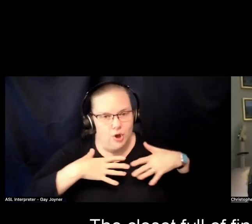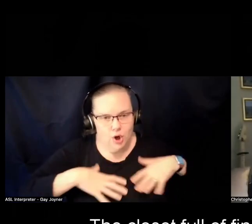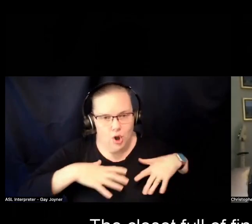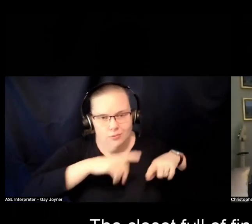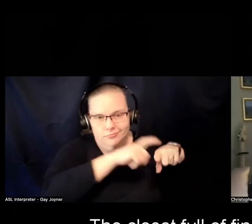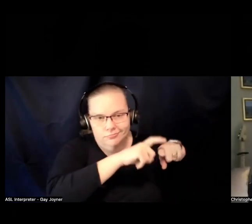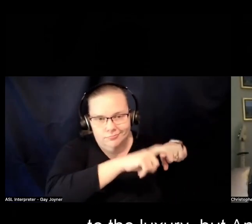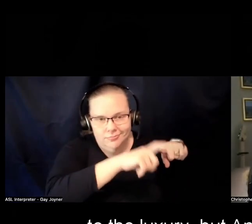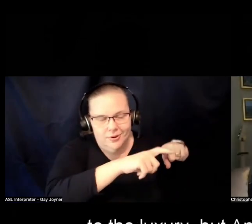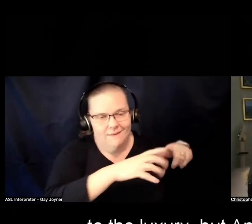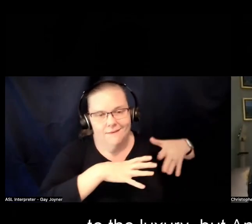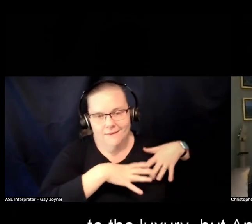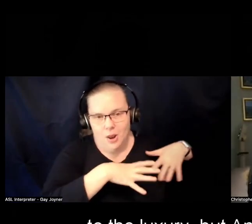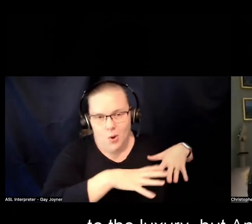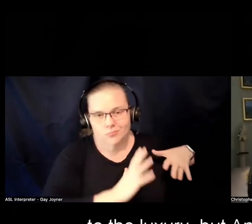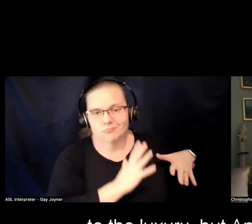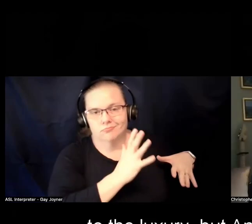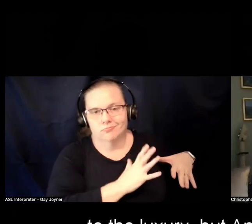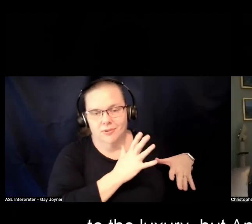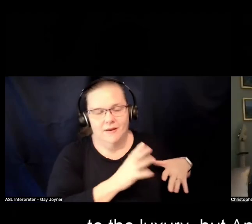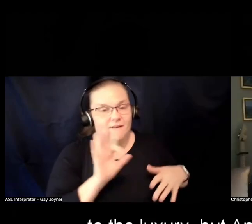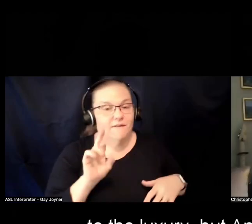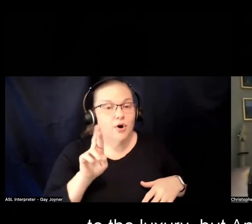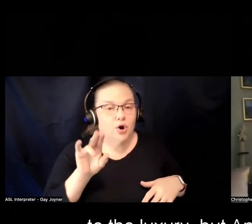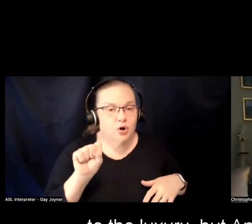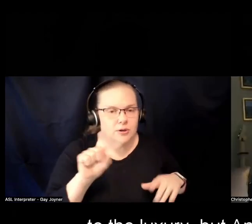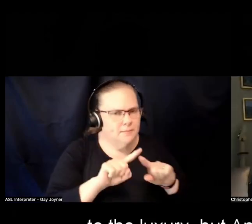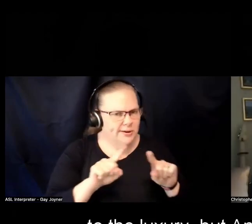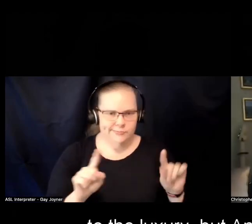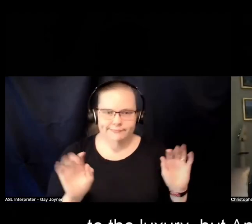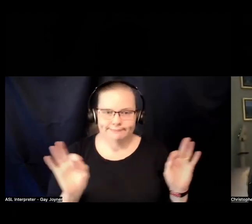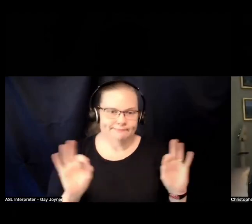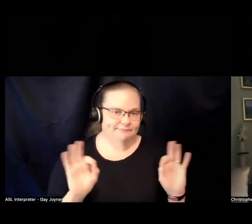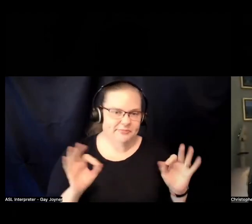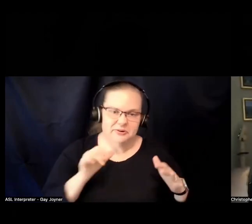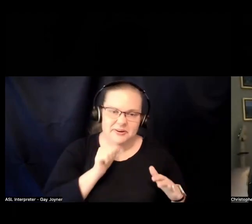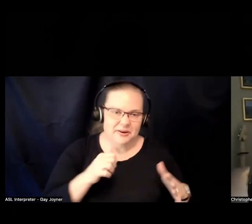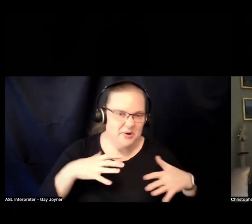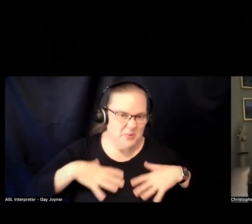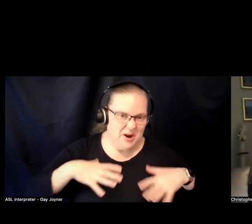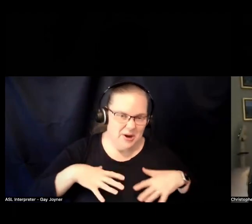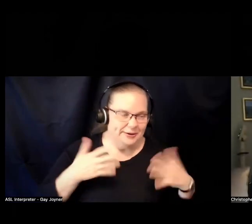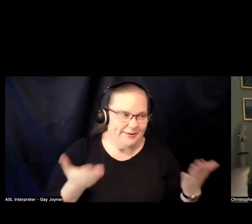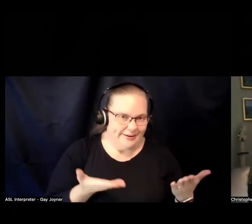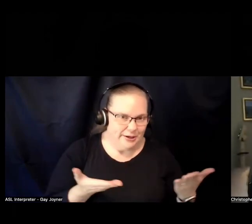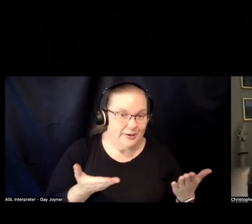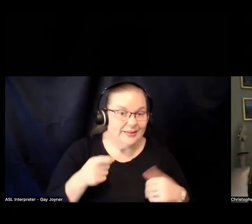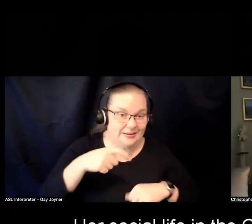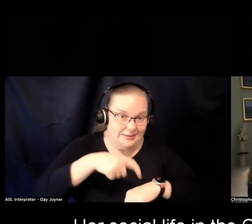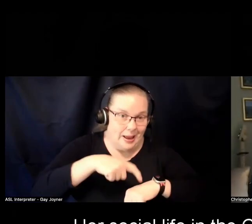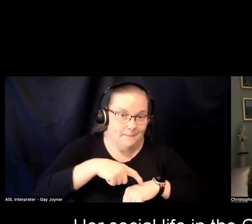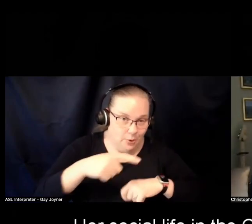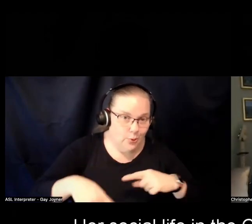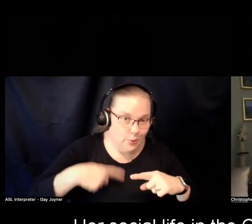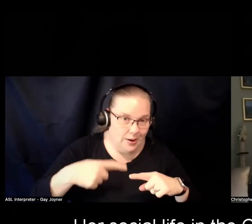furs, and hats added to the luxury, but Anna would have little occasion to wear furs in Washington this time around.